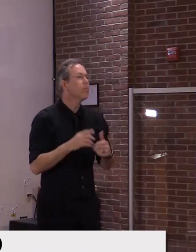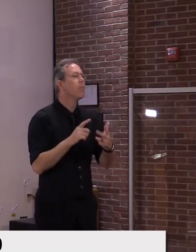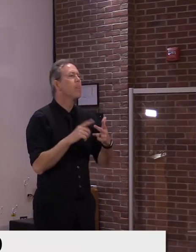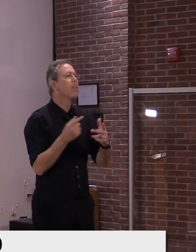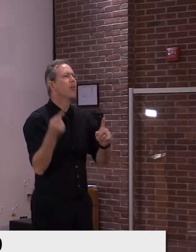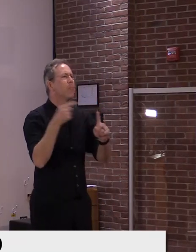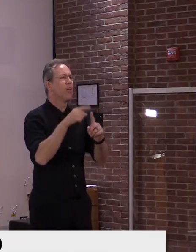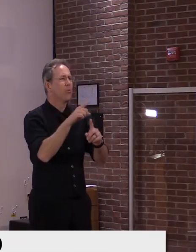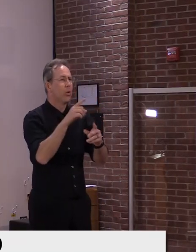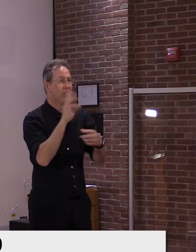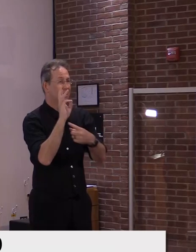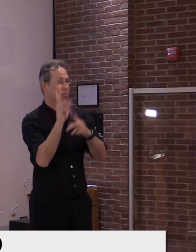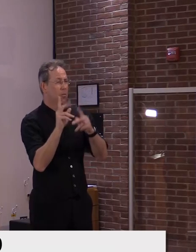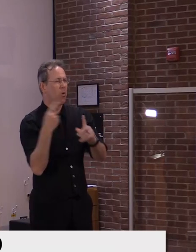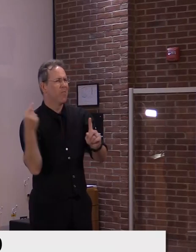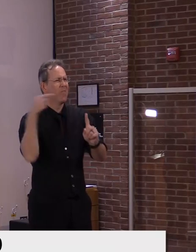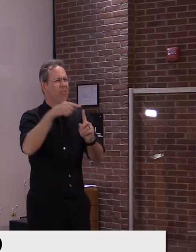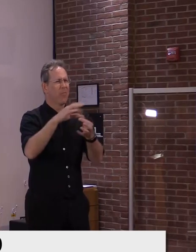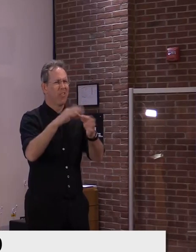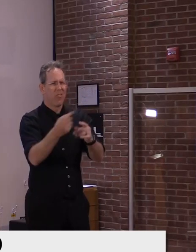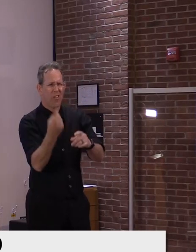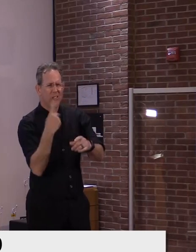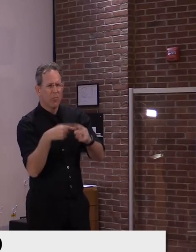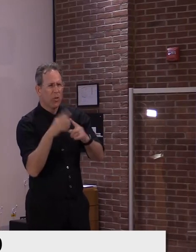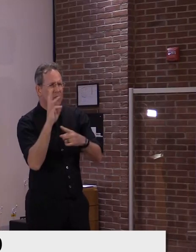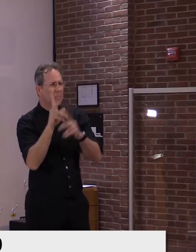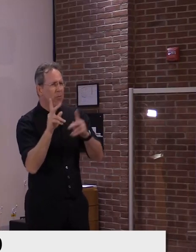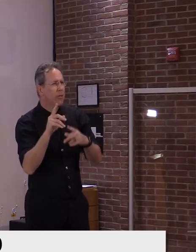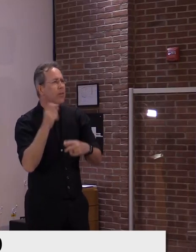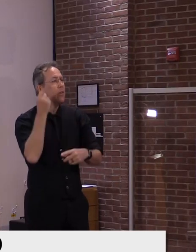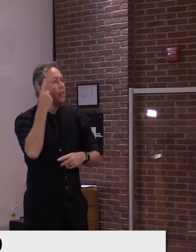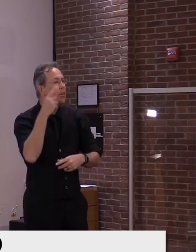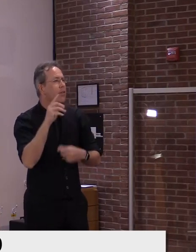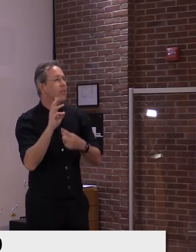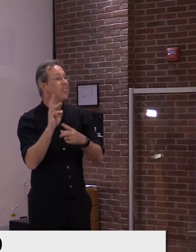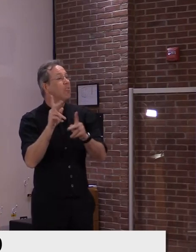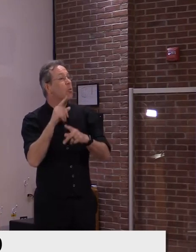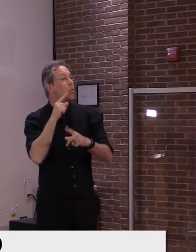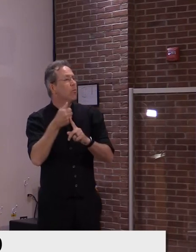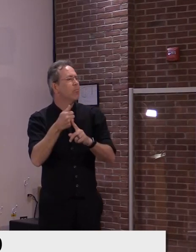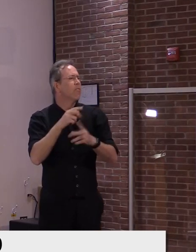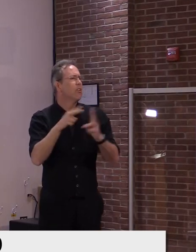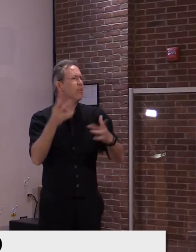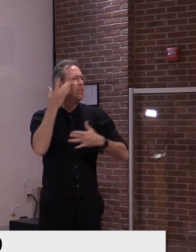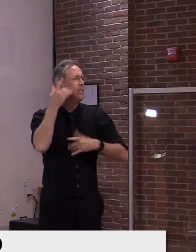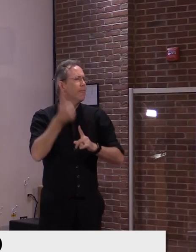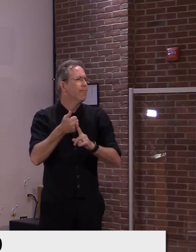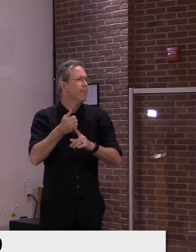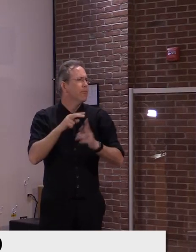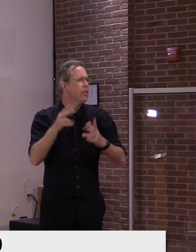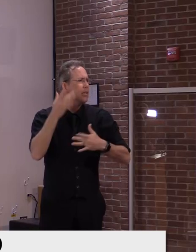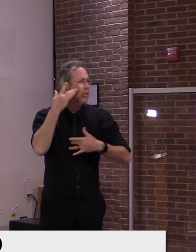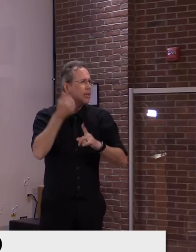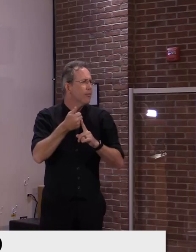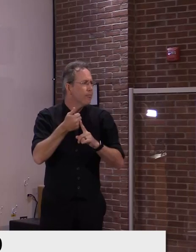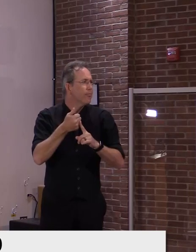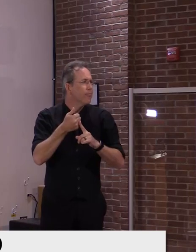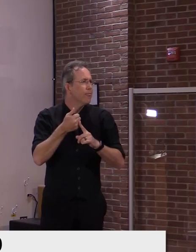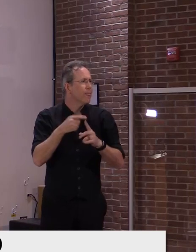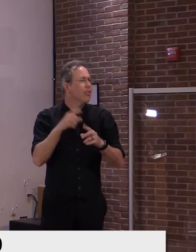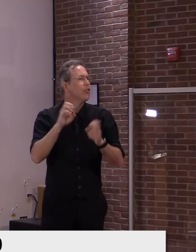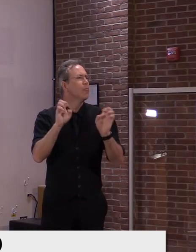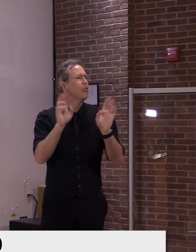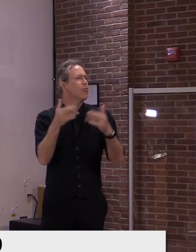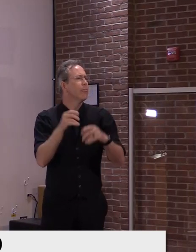people would have presented to healthcare because of the severity of their symptoms and